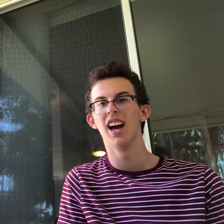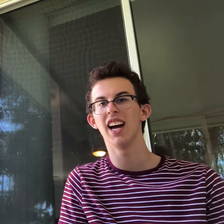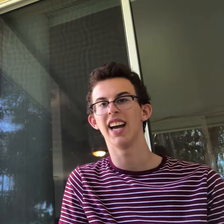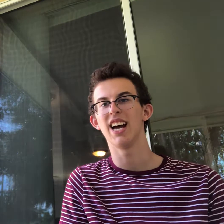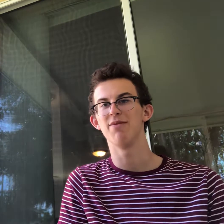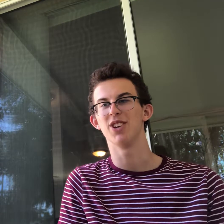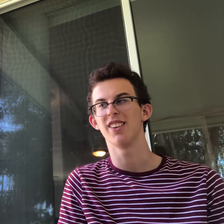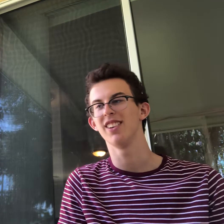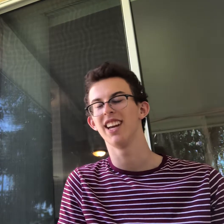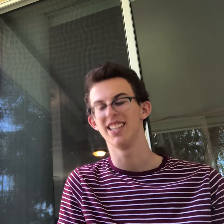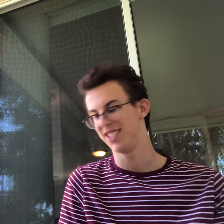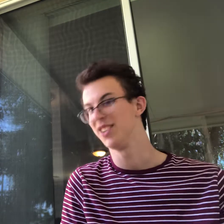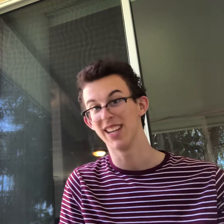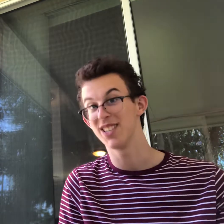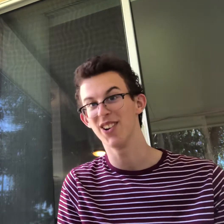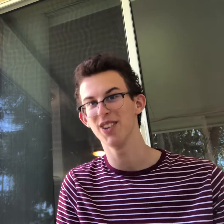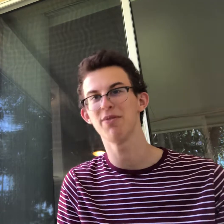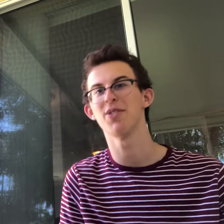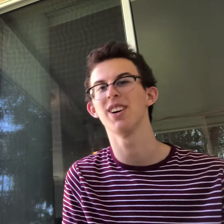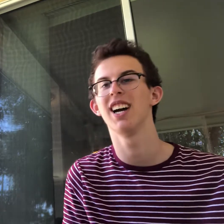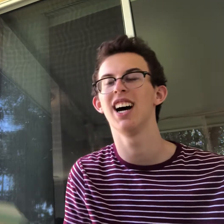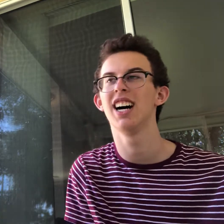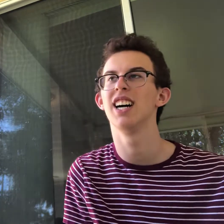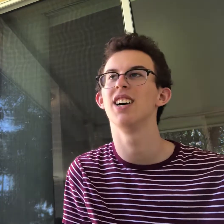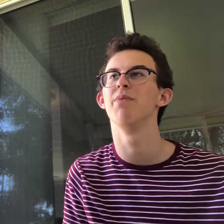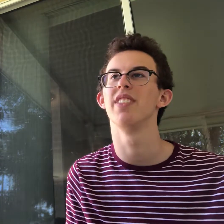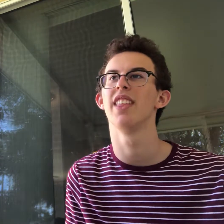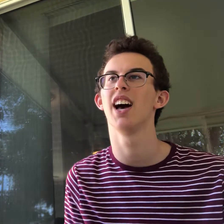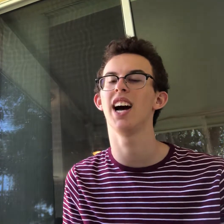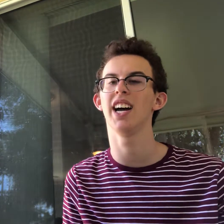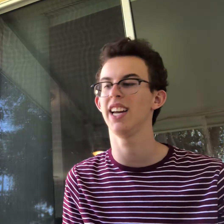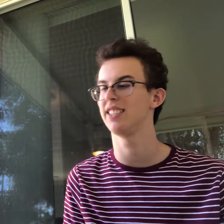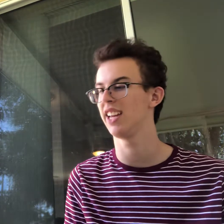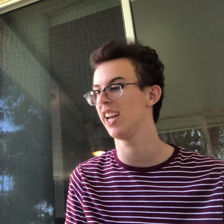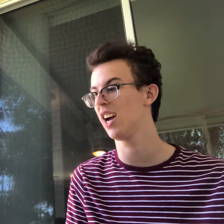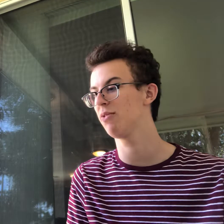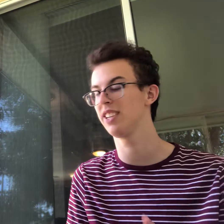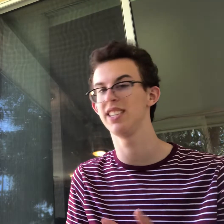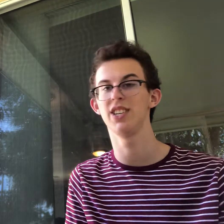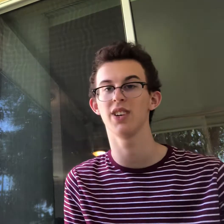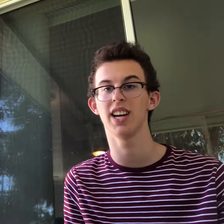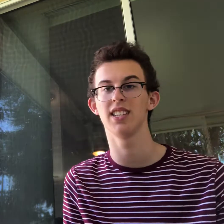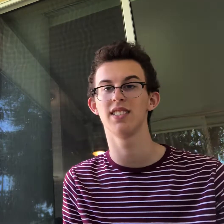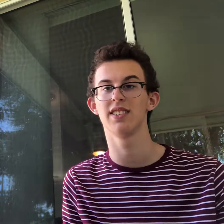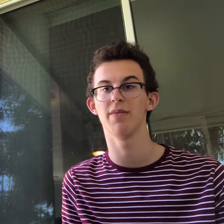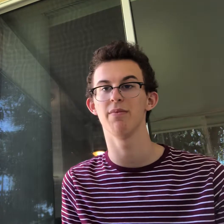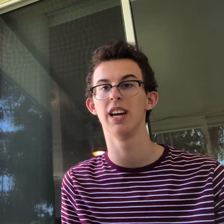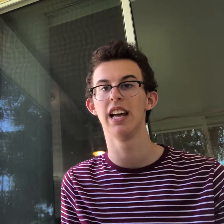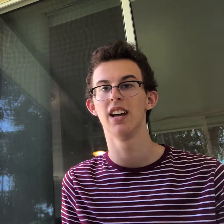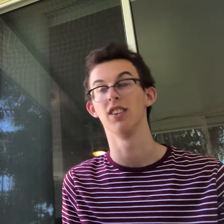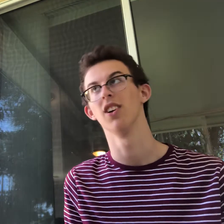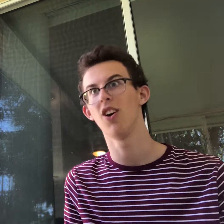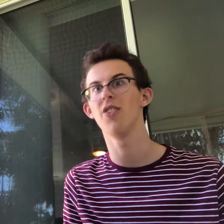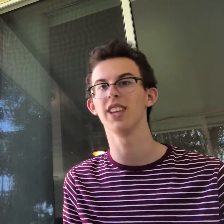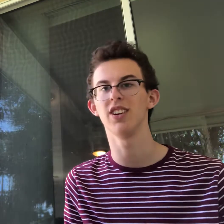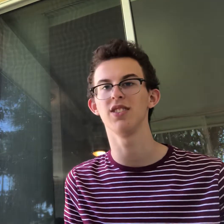Hi, I'm Jonathan, as you guys all know before. Today I wanted to teach you guys all the letters